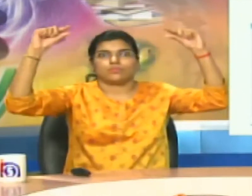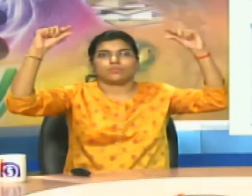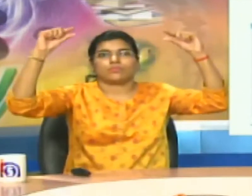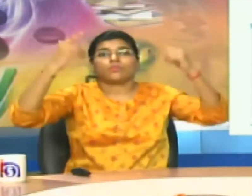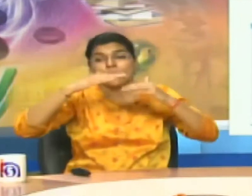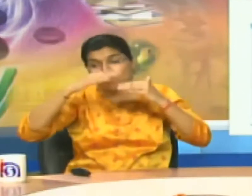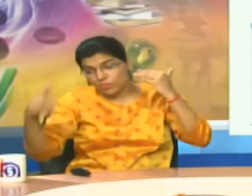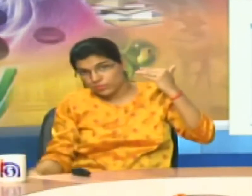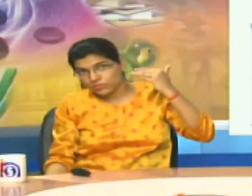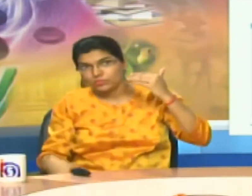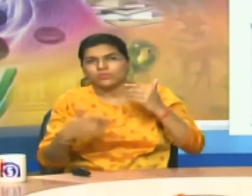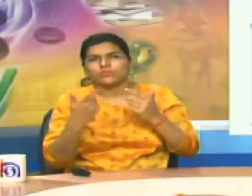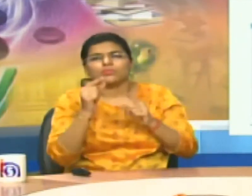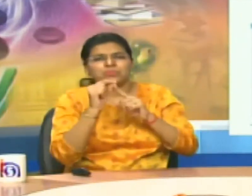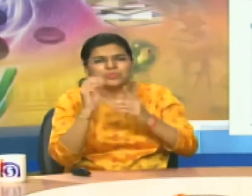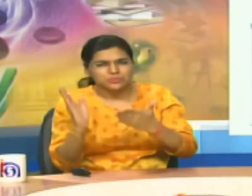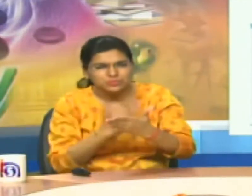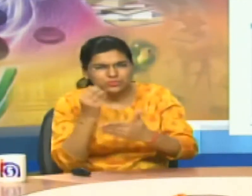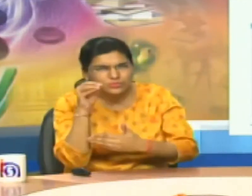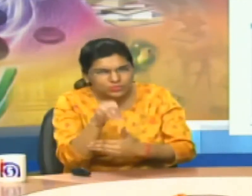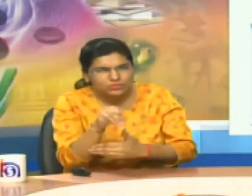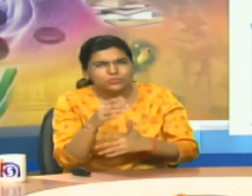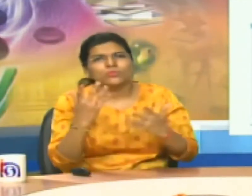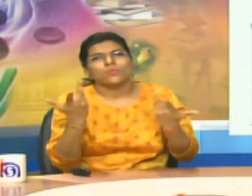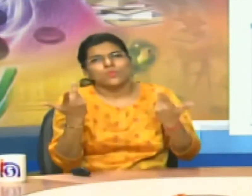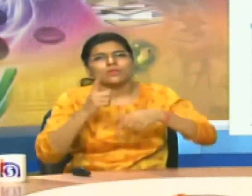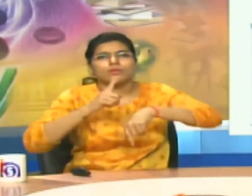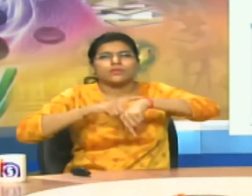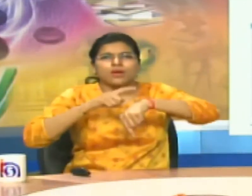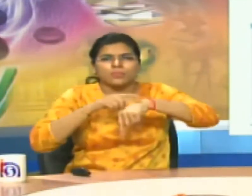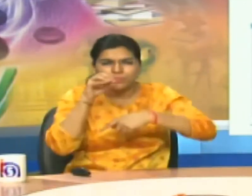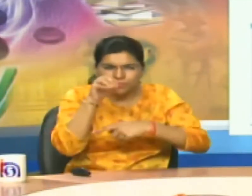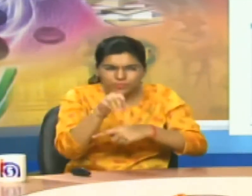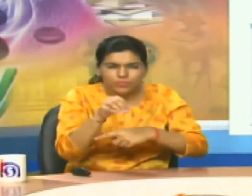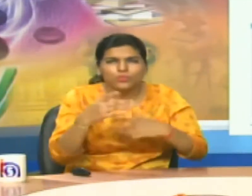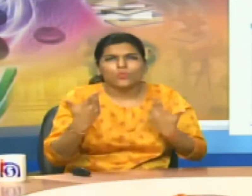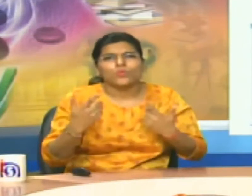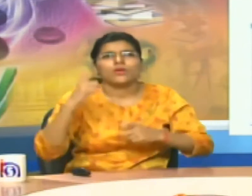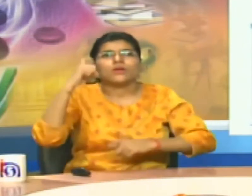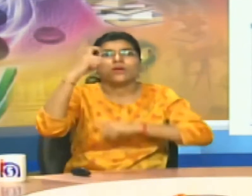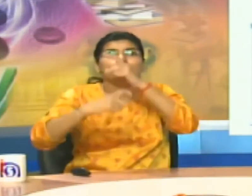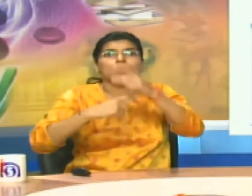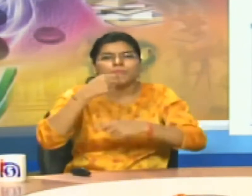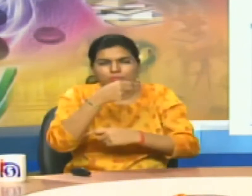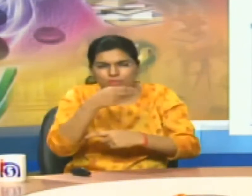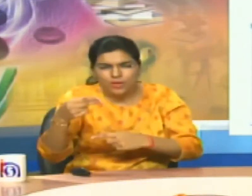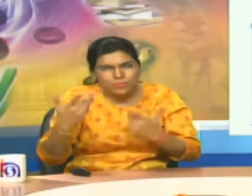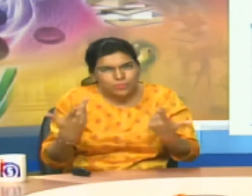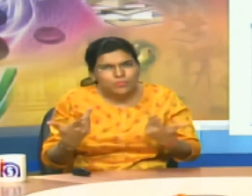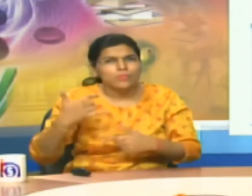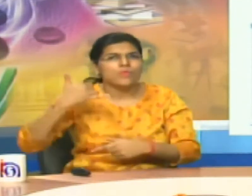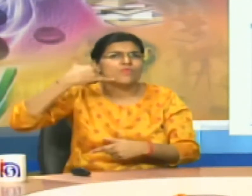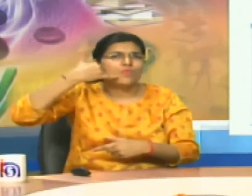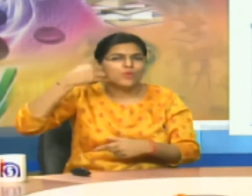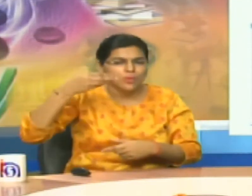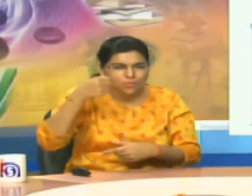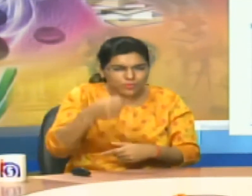header, and also the bottom portion we put time or date or any company name or